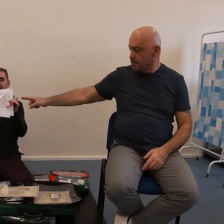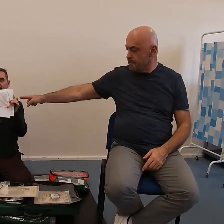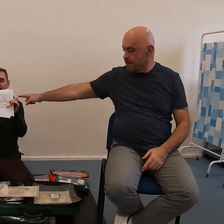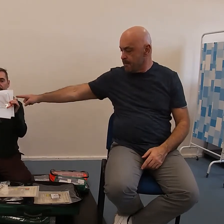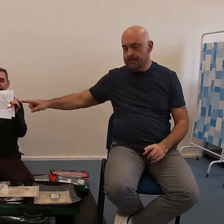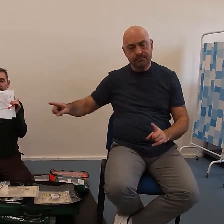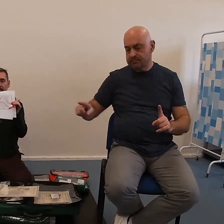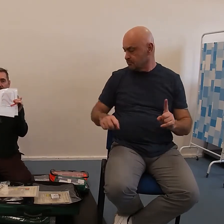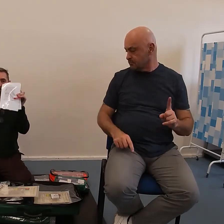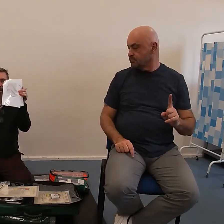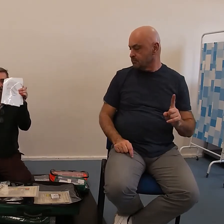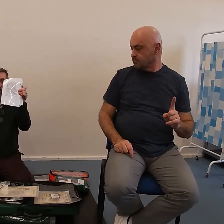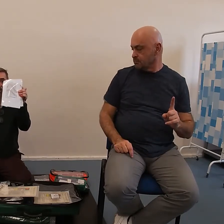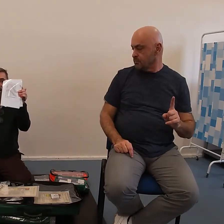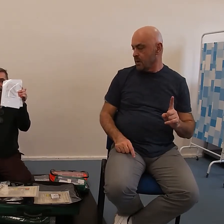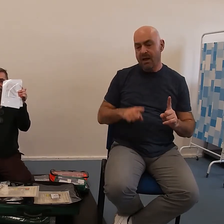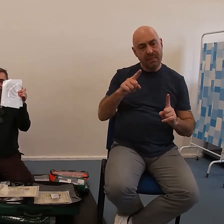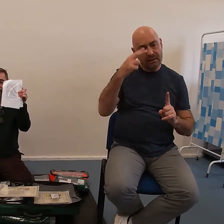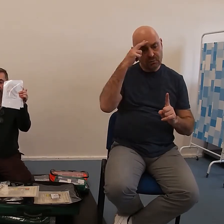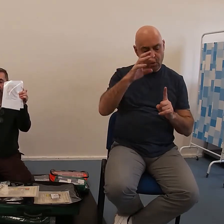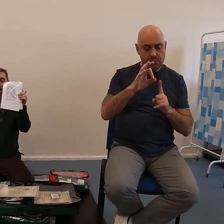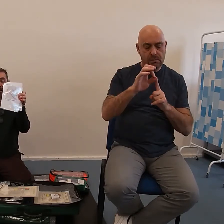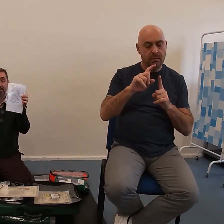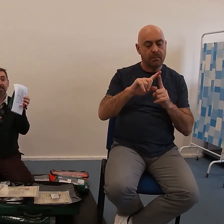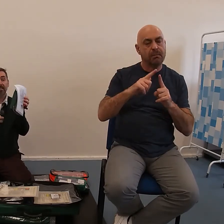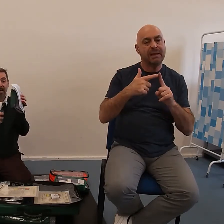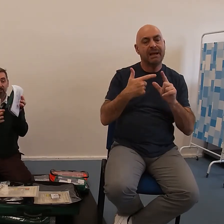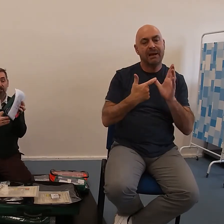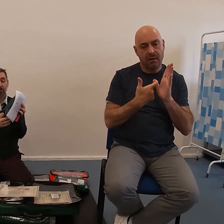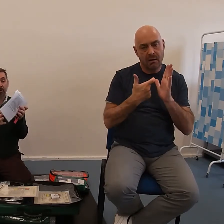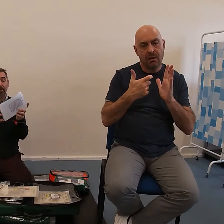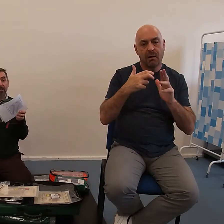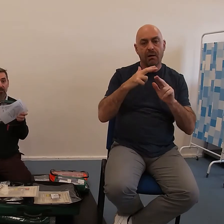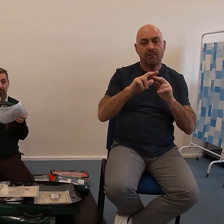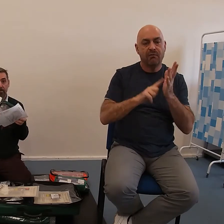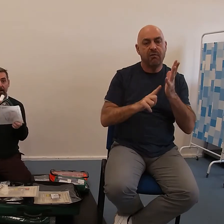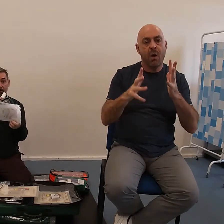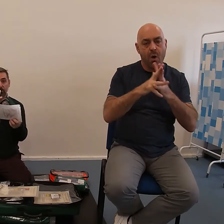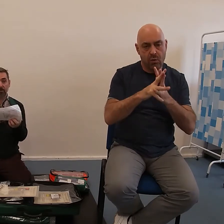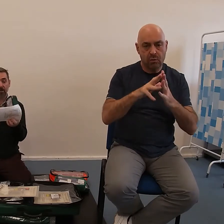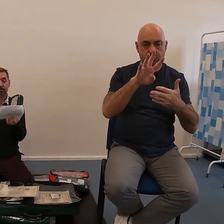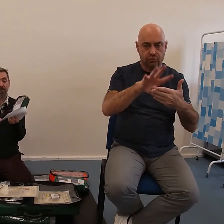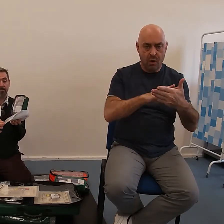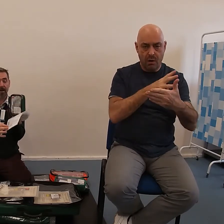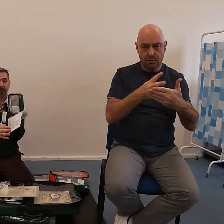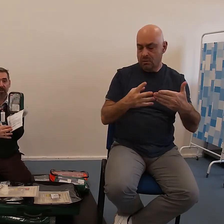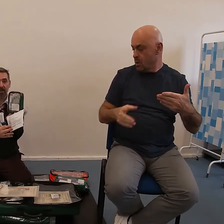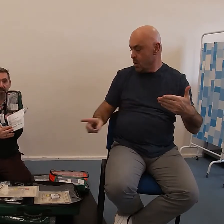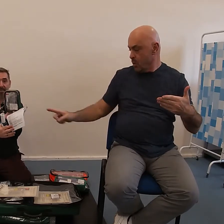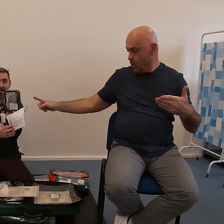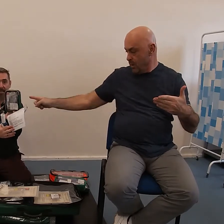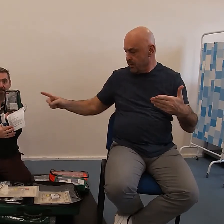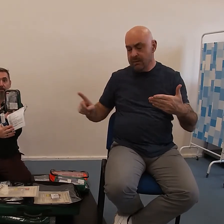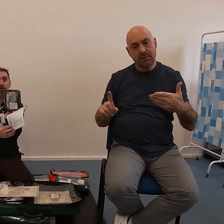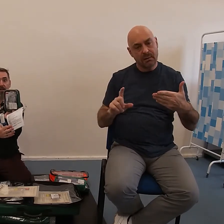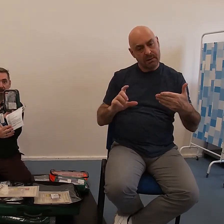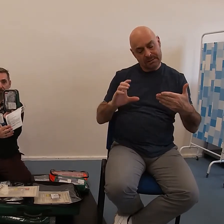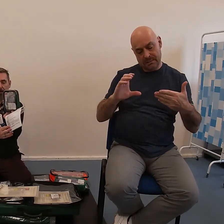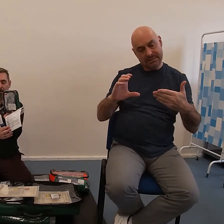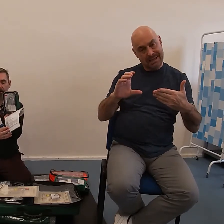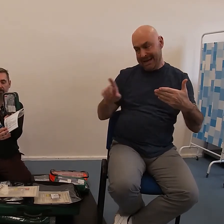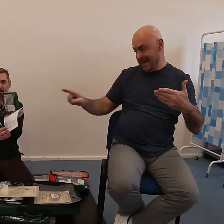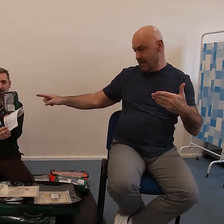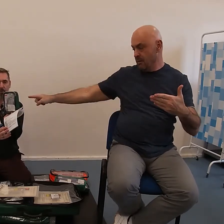I've mentioned earlier. So this is a peak flow chart, and it's attached to a medicine pouch. So this medicine pouch here is C, it's for